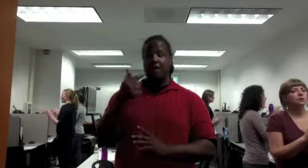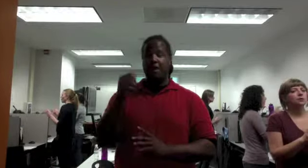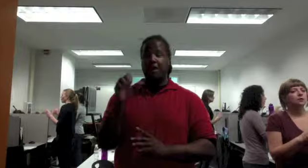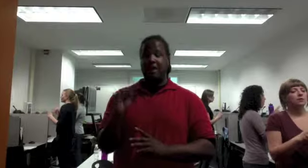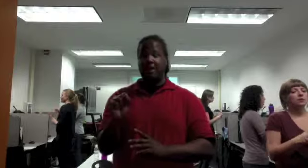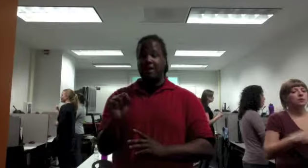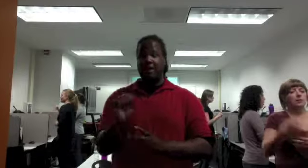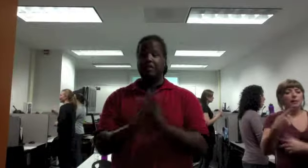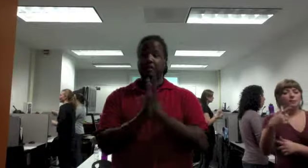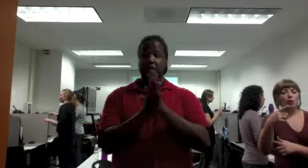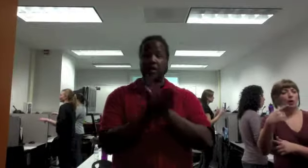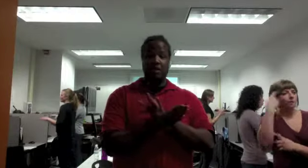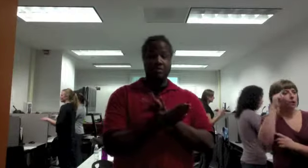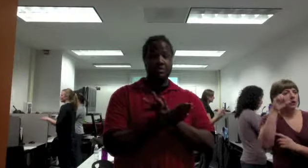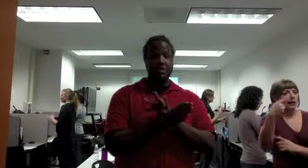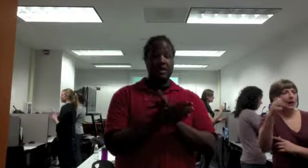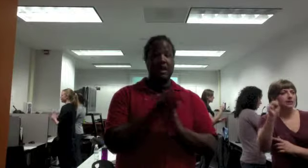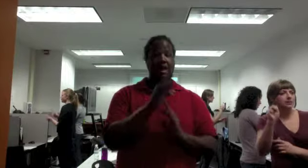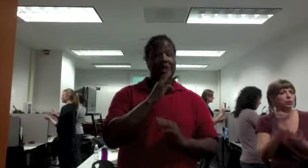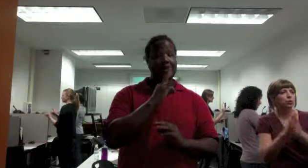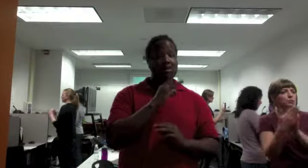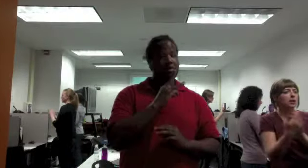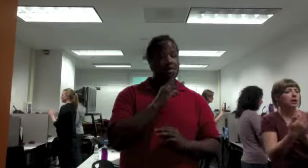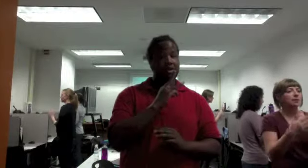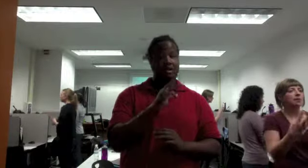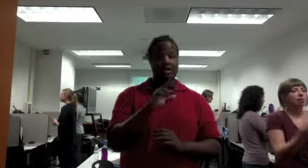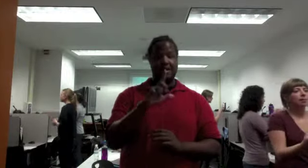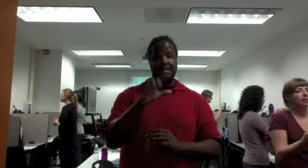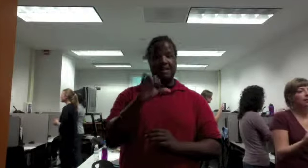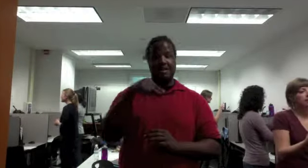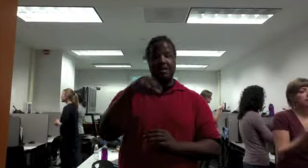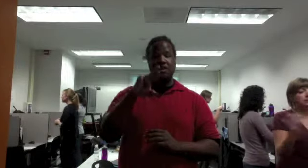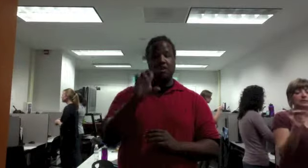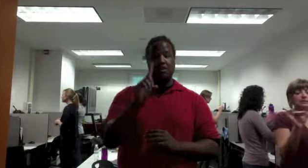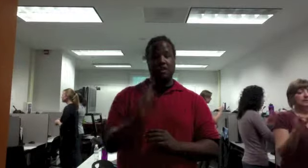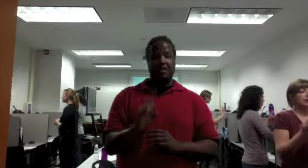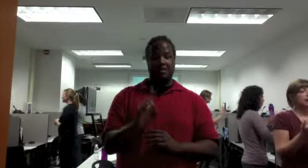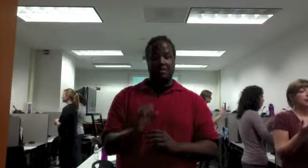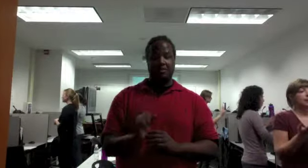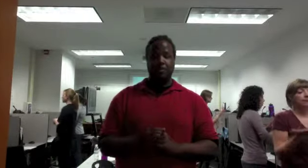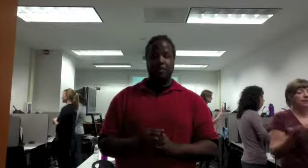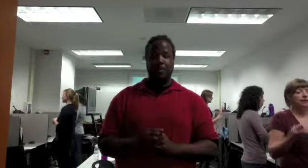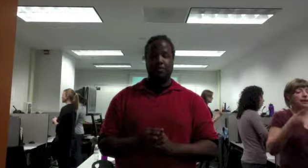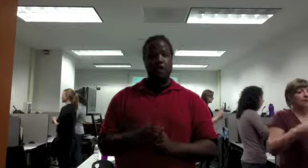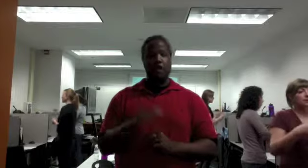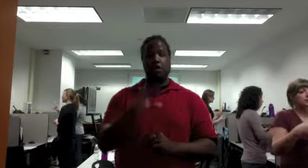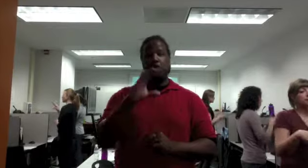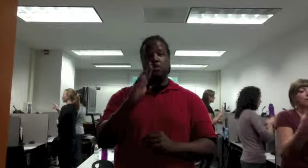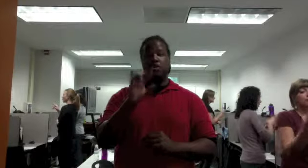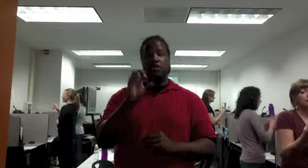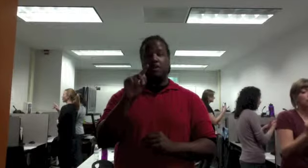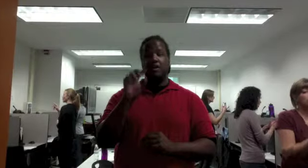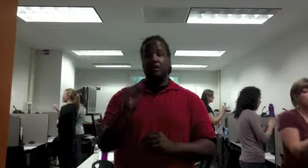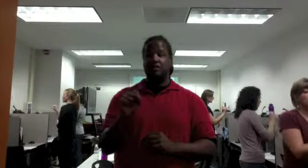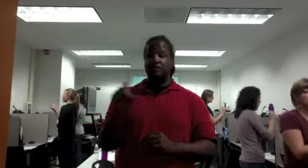To get it to go from a gas to a liquid. It's the same thing you have to do to make it go from a liquid to a solid.